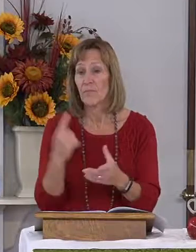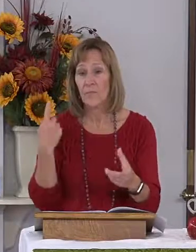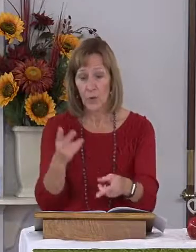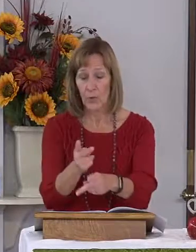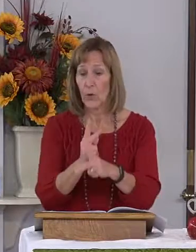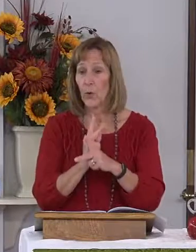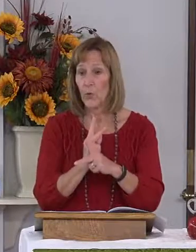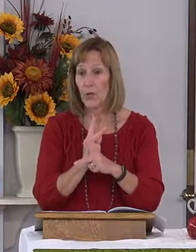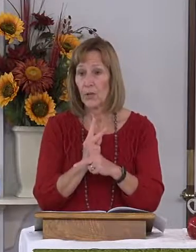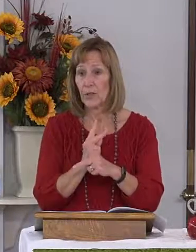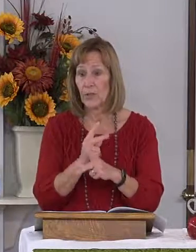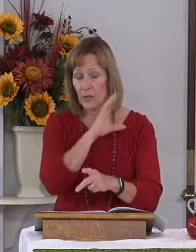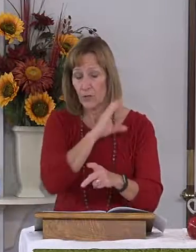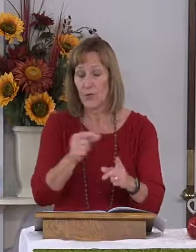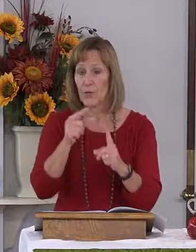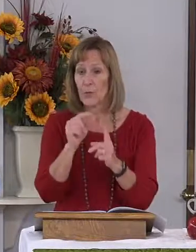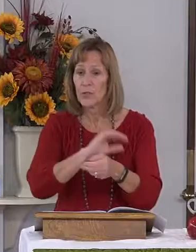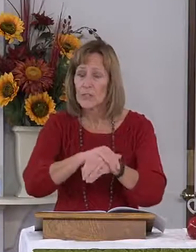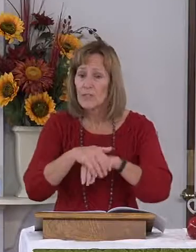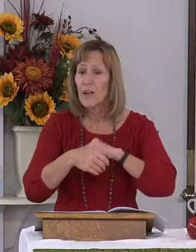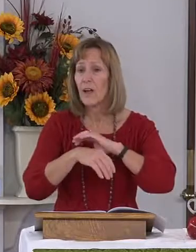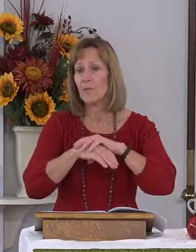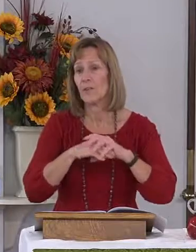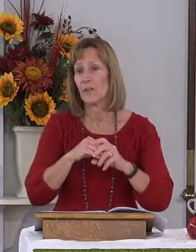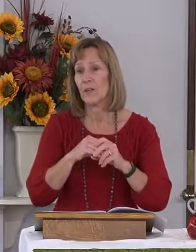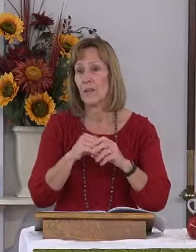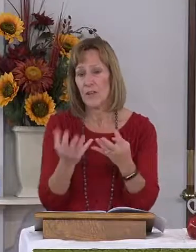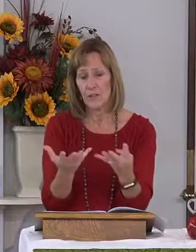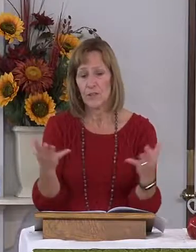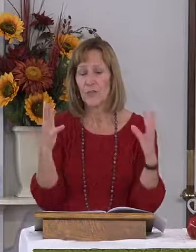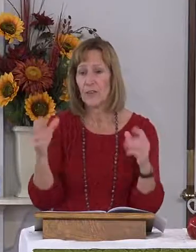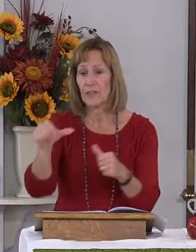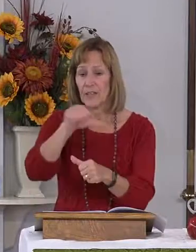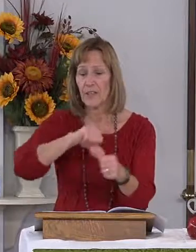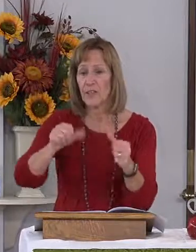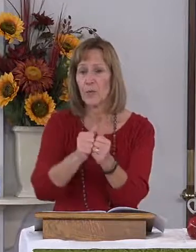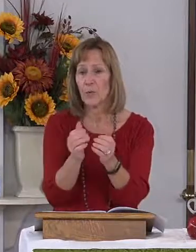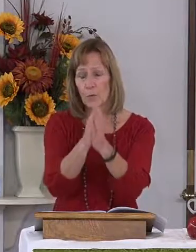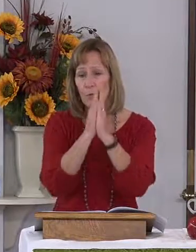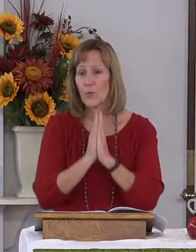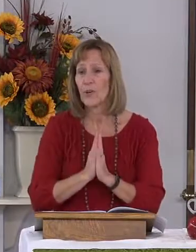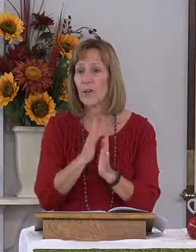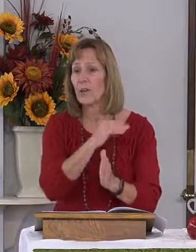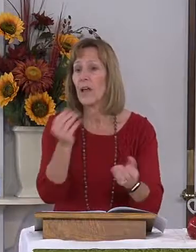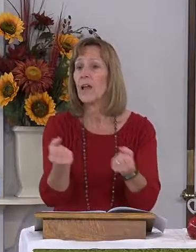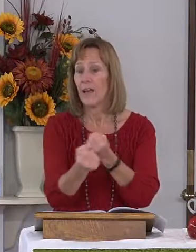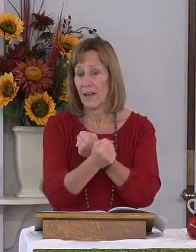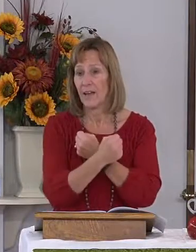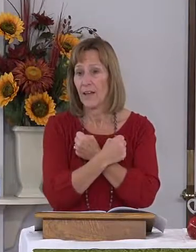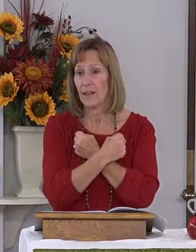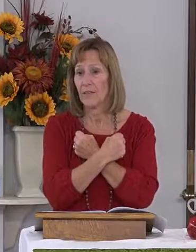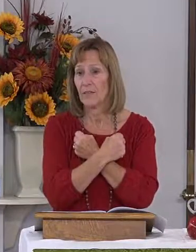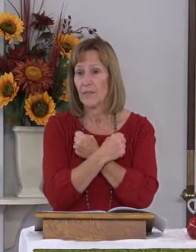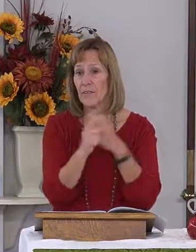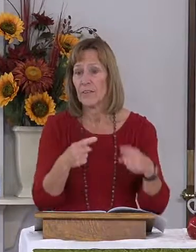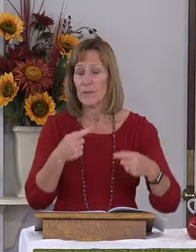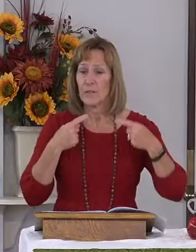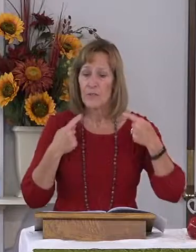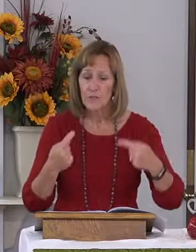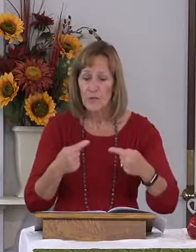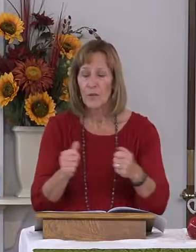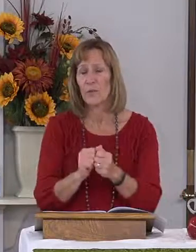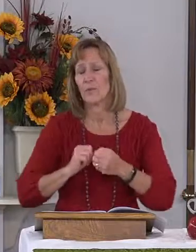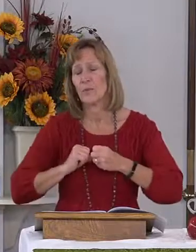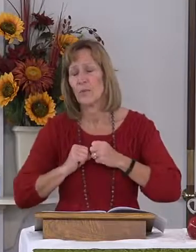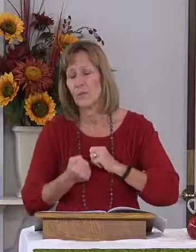to Christ's words of comfort and have surrounded each other with prayer and love as we've struggled with